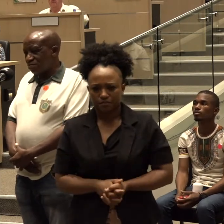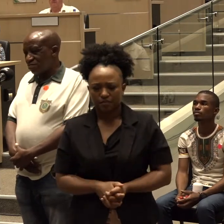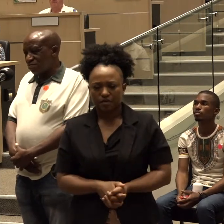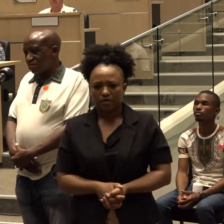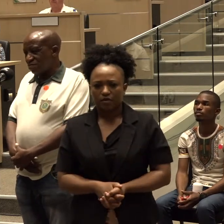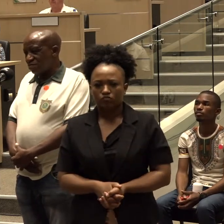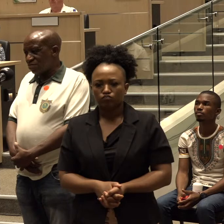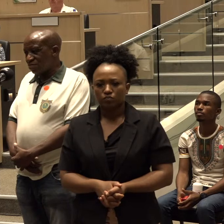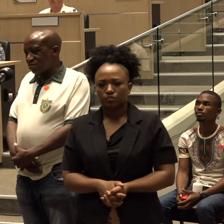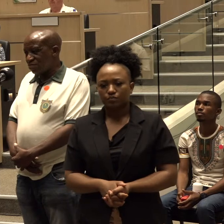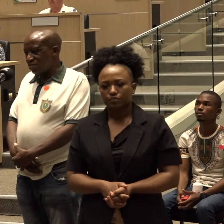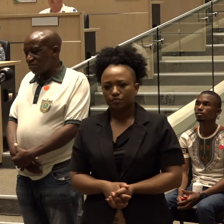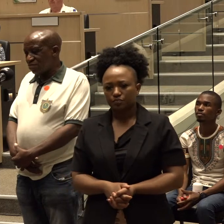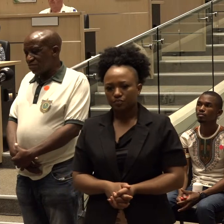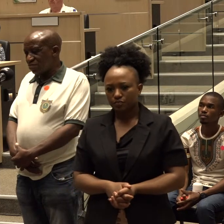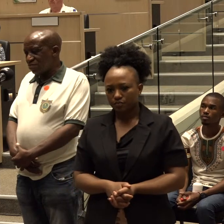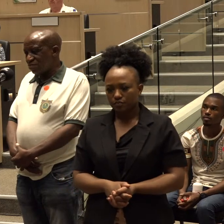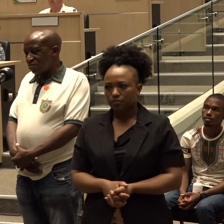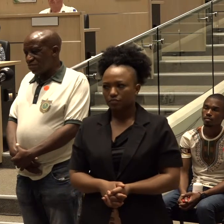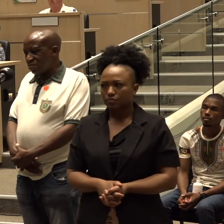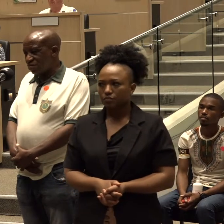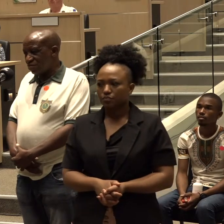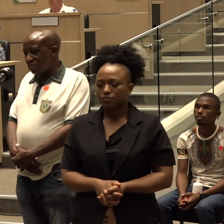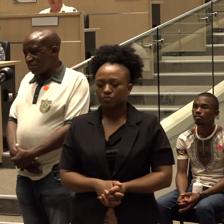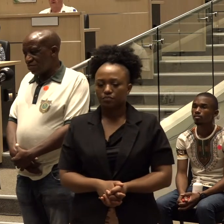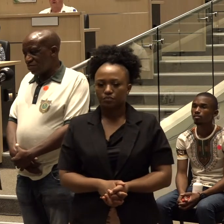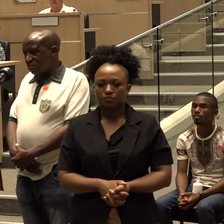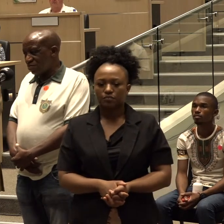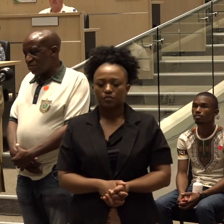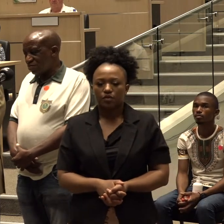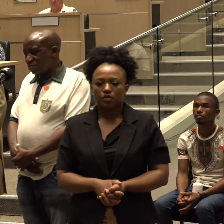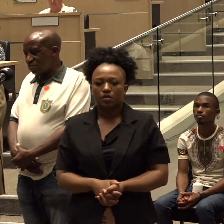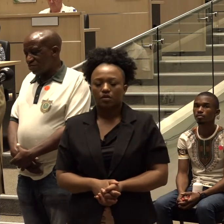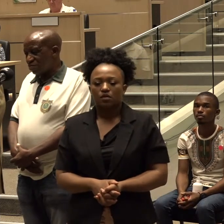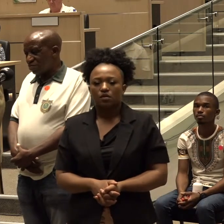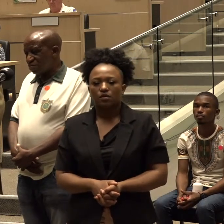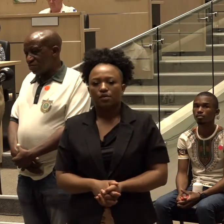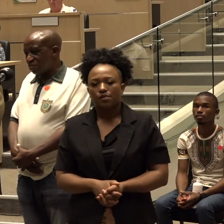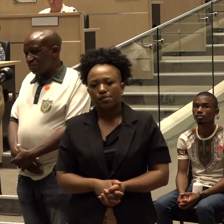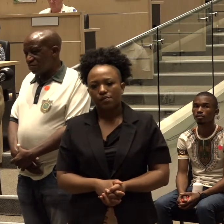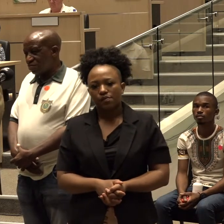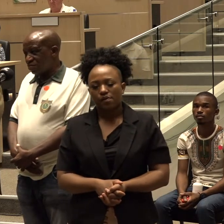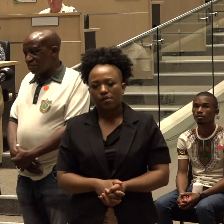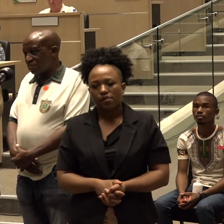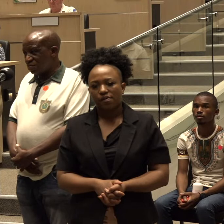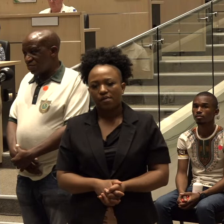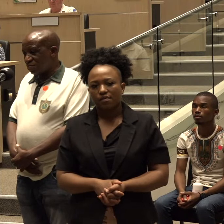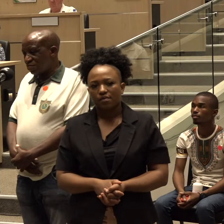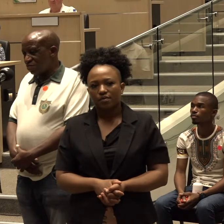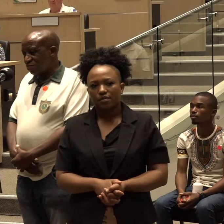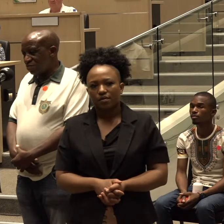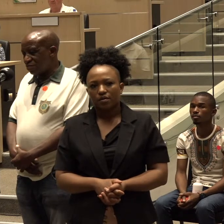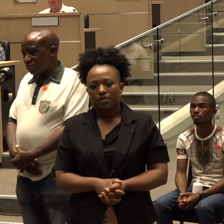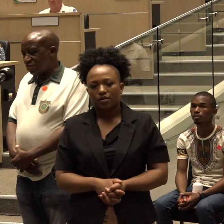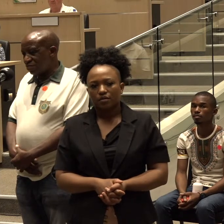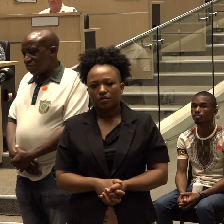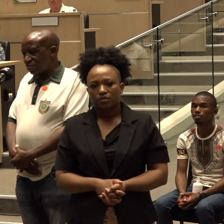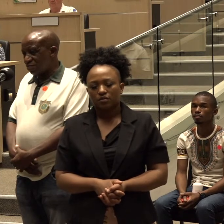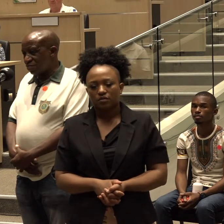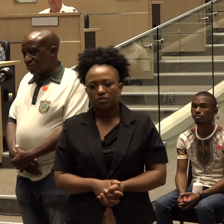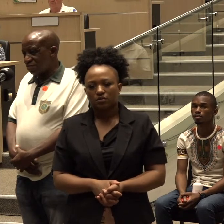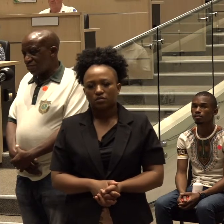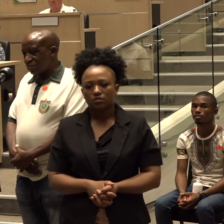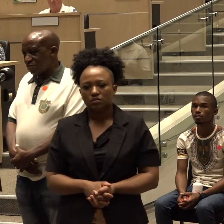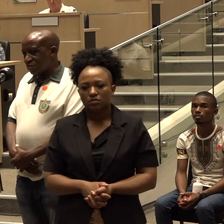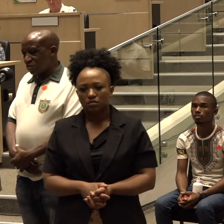there's nothing we can do because you might be thinking that we are doing something good only to find that you are not actually protected for what